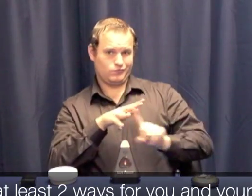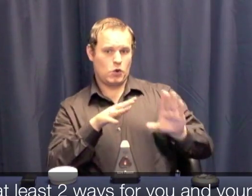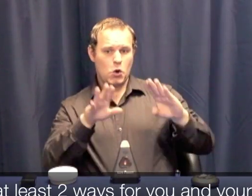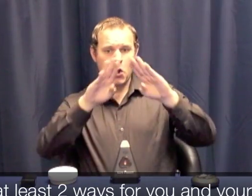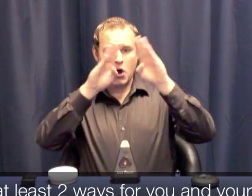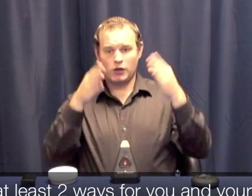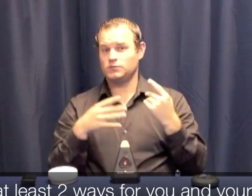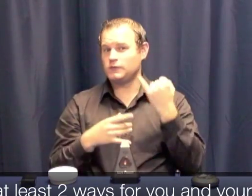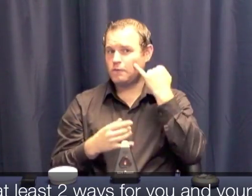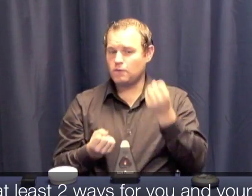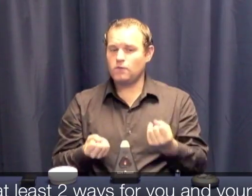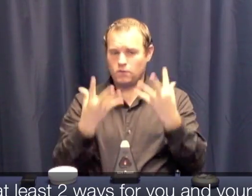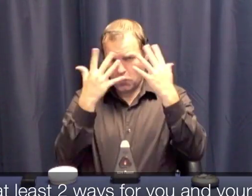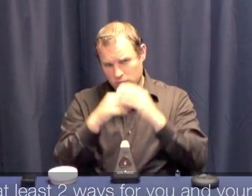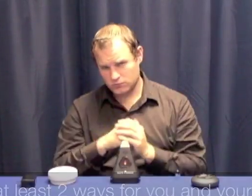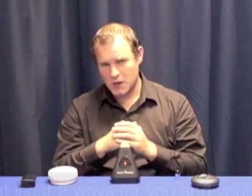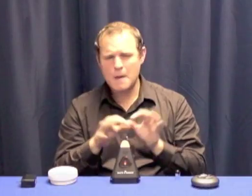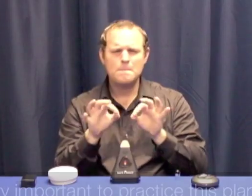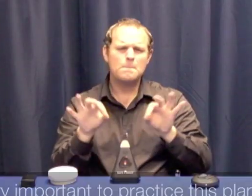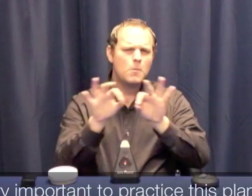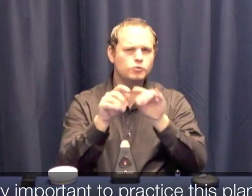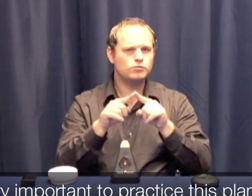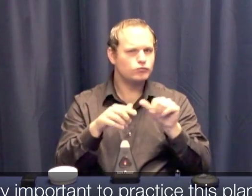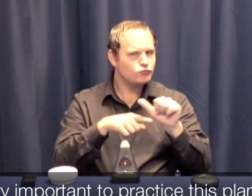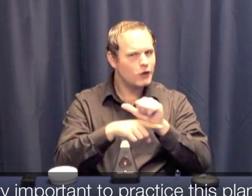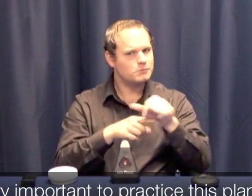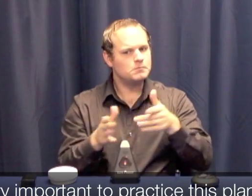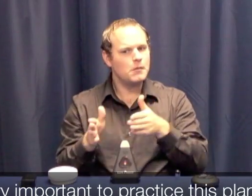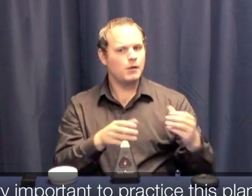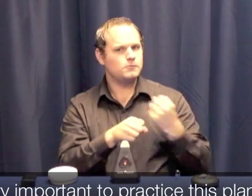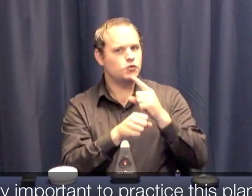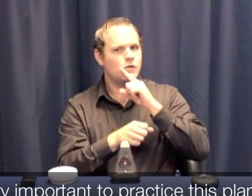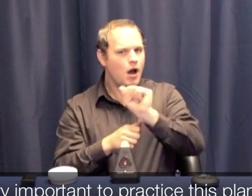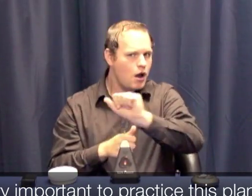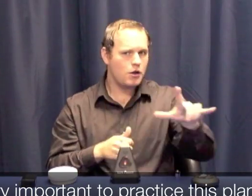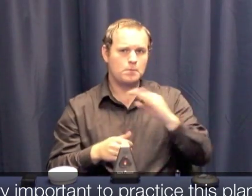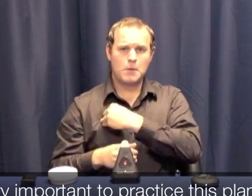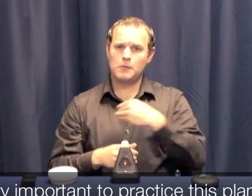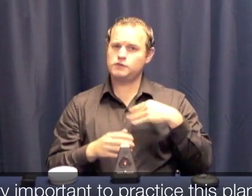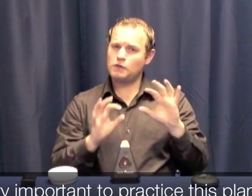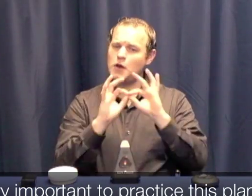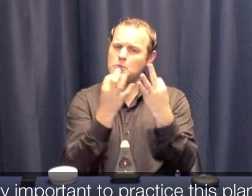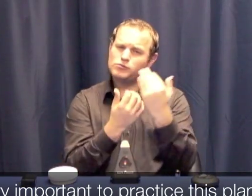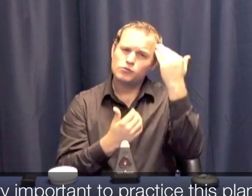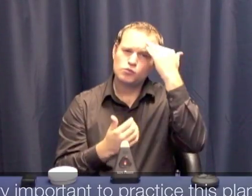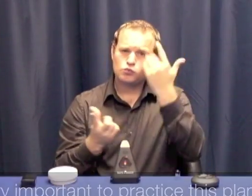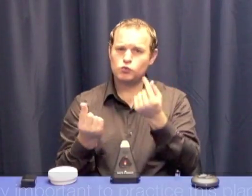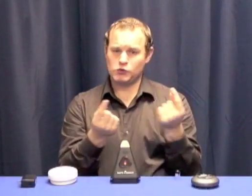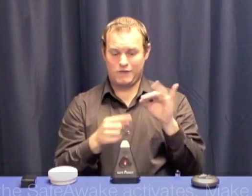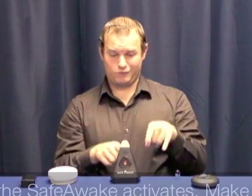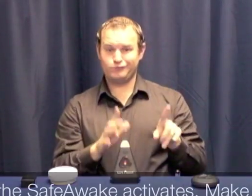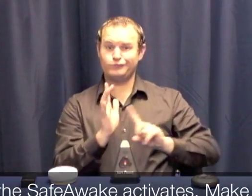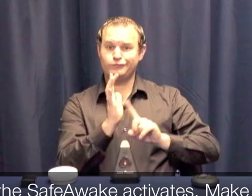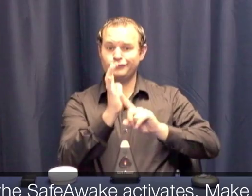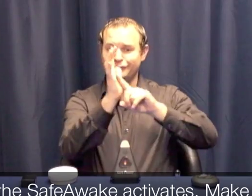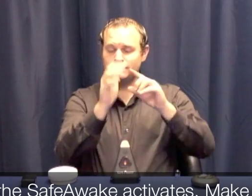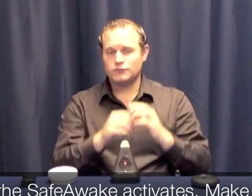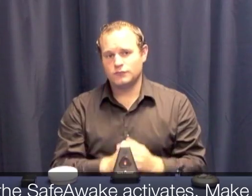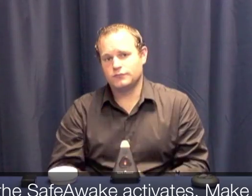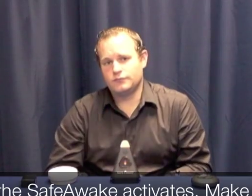works. Have at least two ways for you and your family to evacuate your home in case of fire. It's very important to practice this plan so every